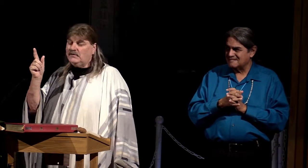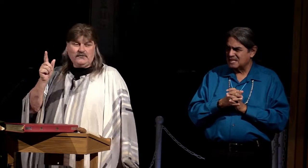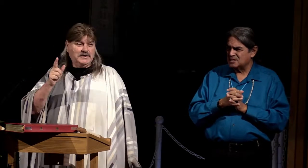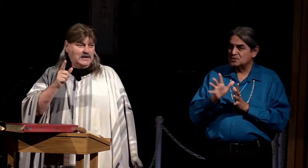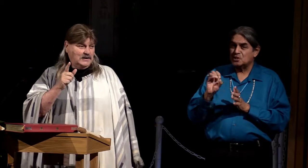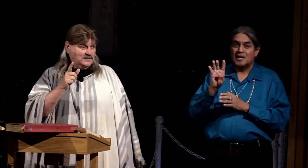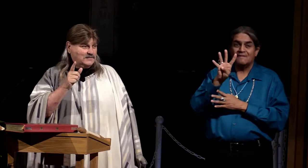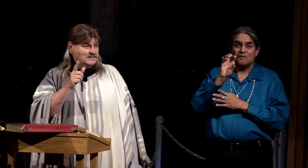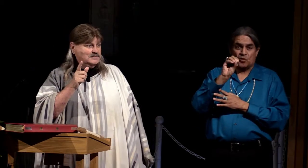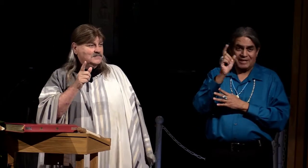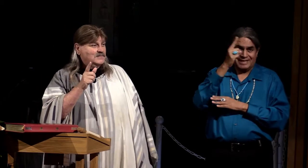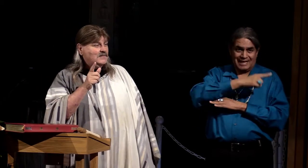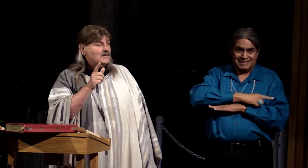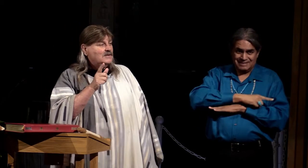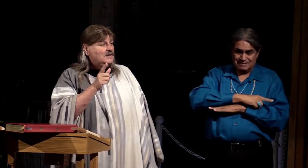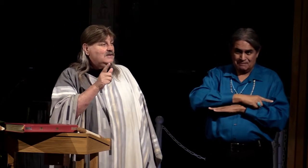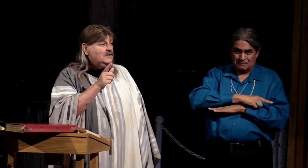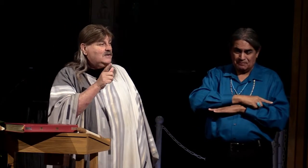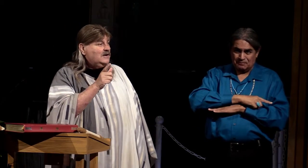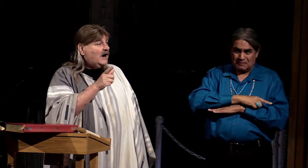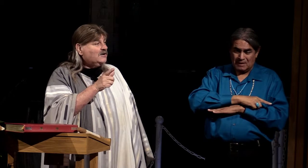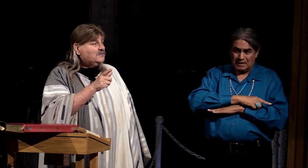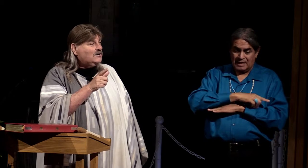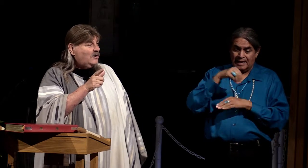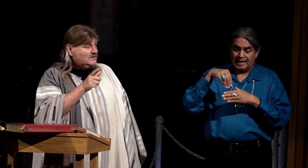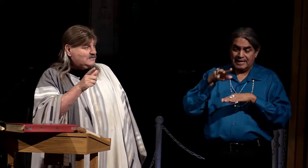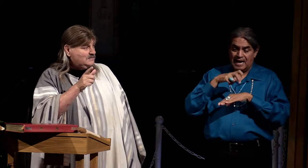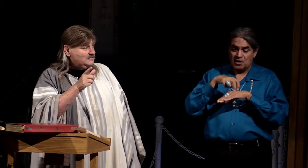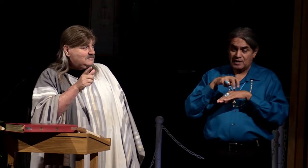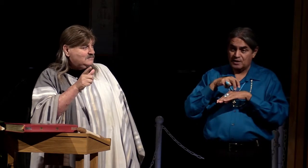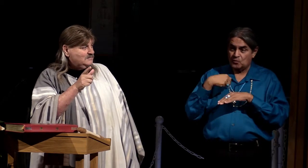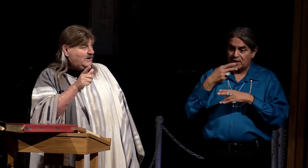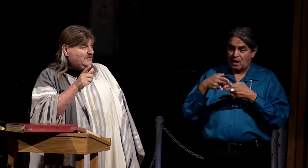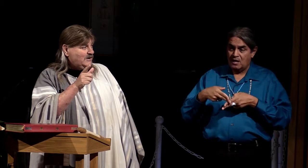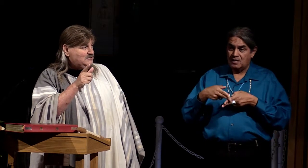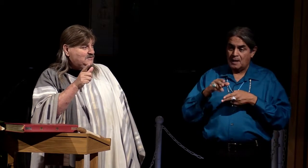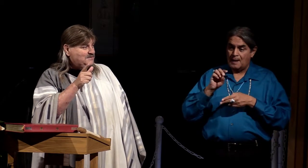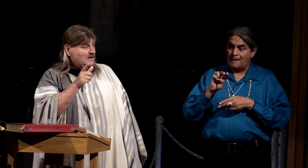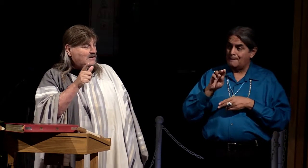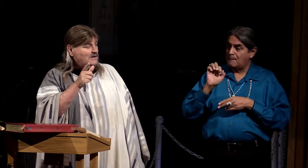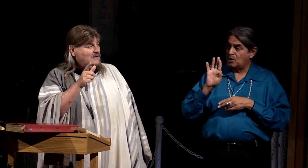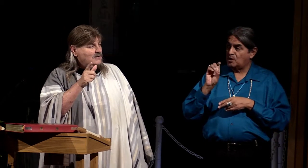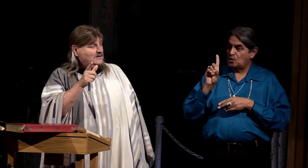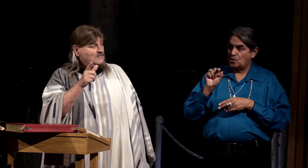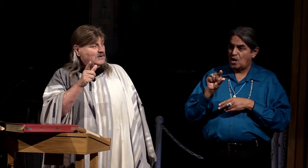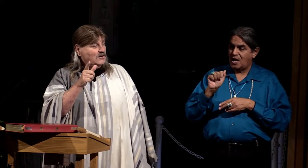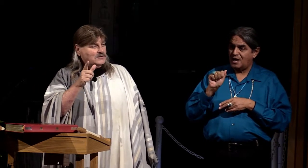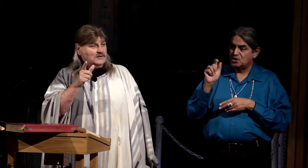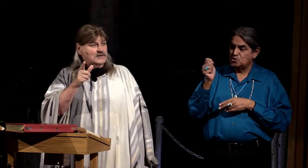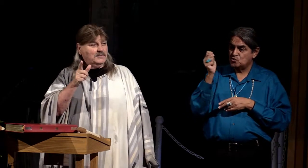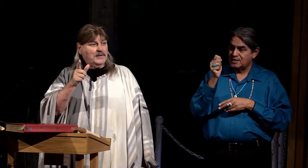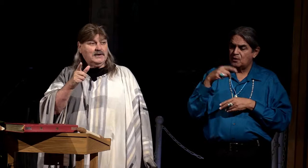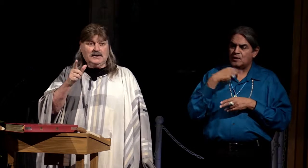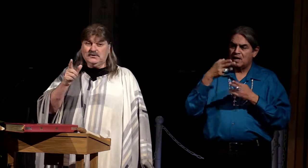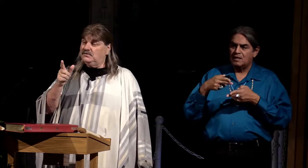So you had 40 days. In Ireland, we called Mardi Gras Tuesday, we called